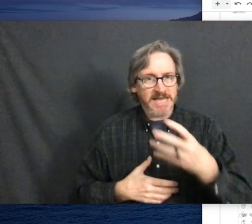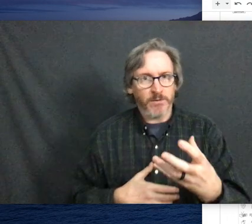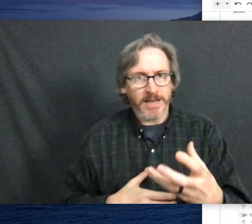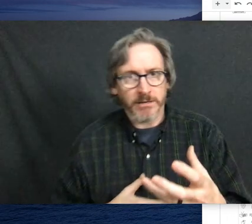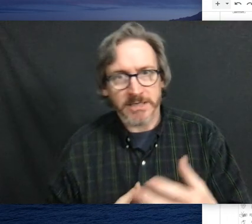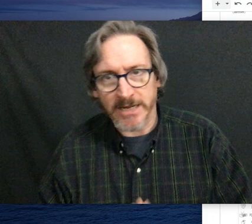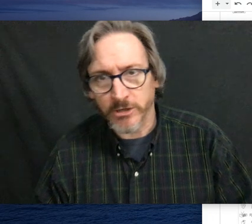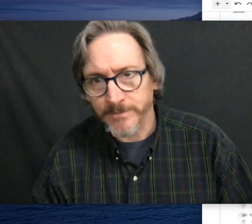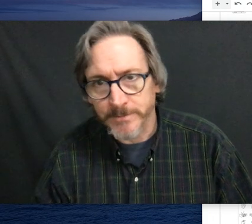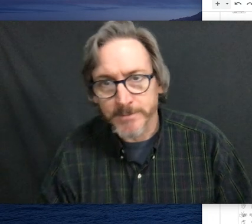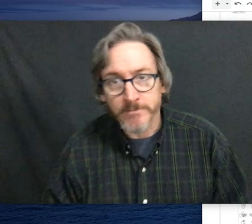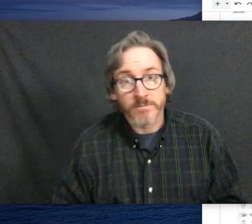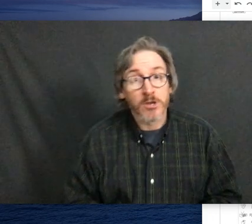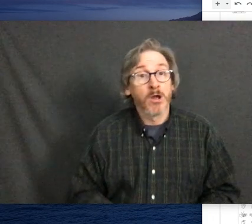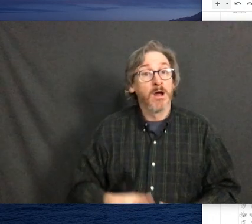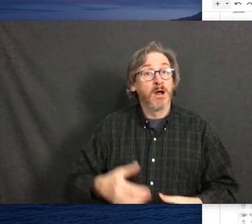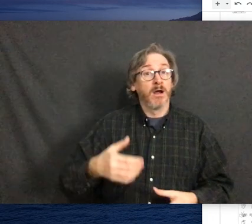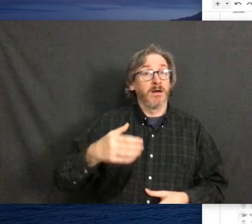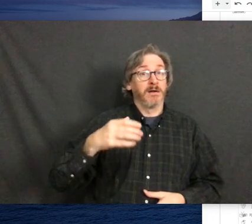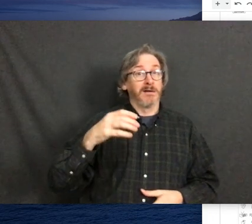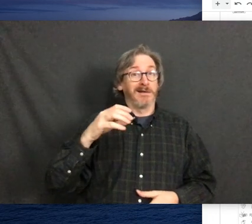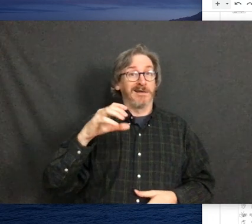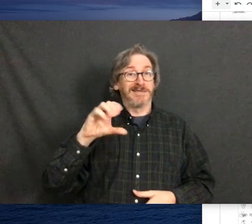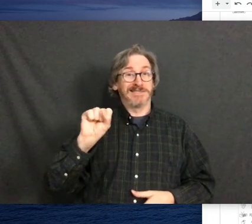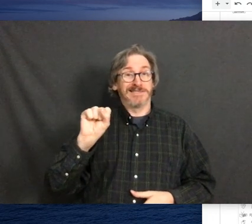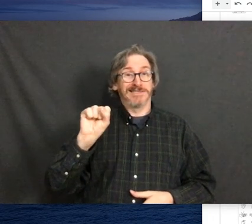a takeaway container.